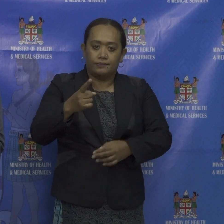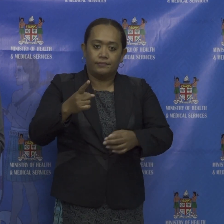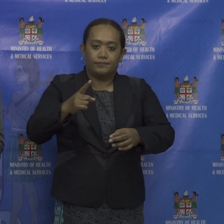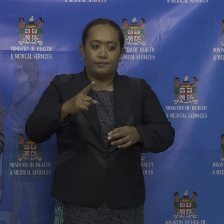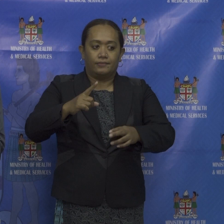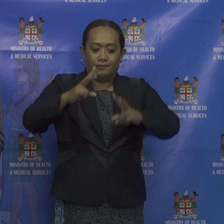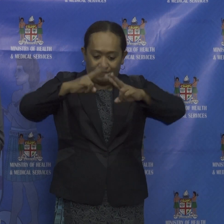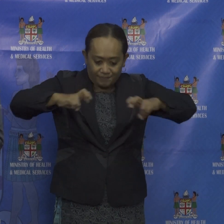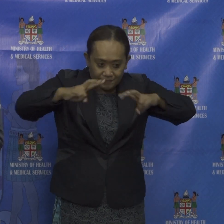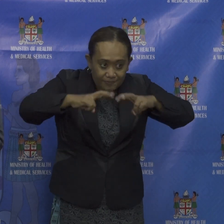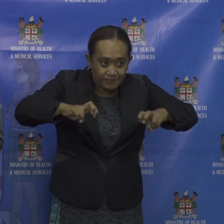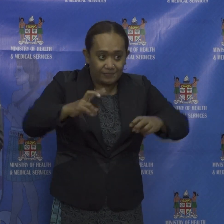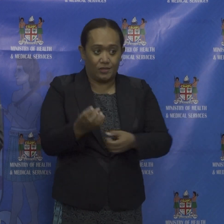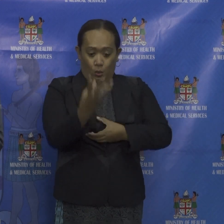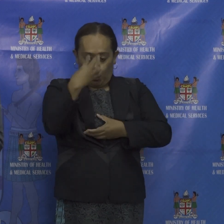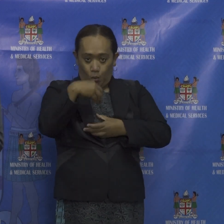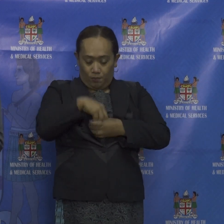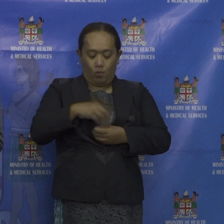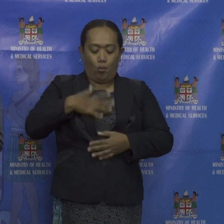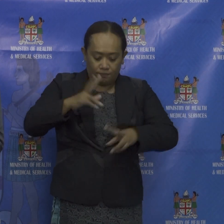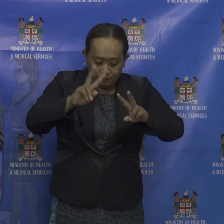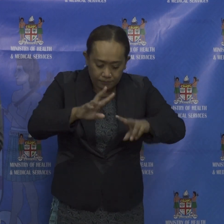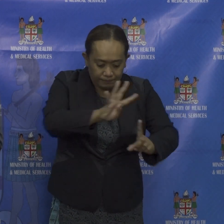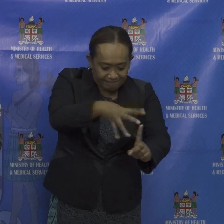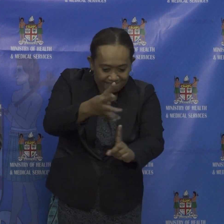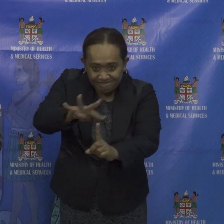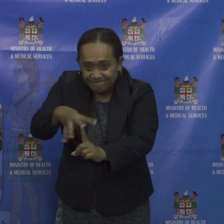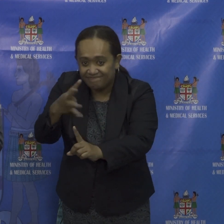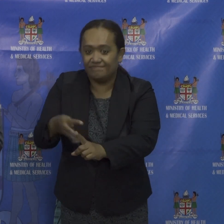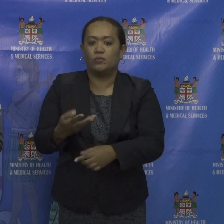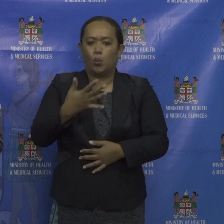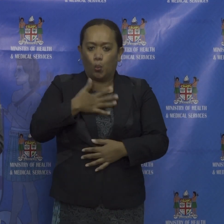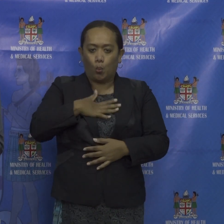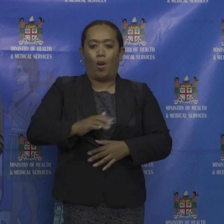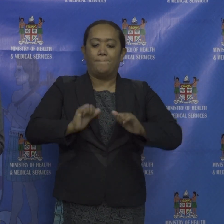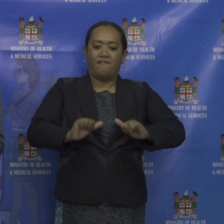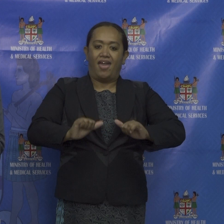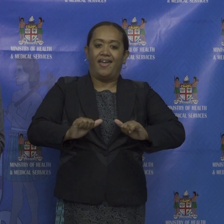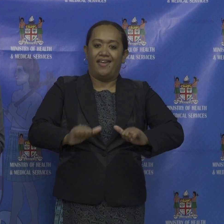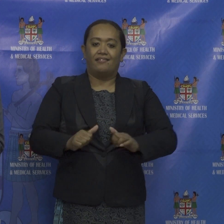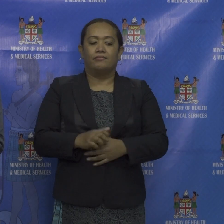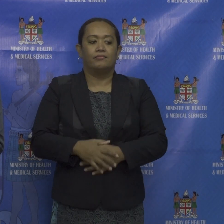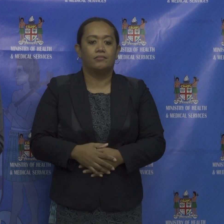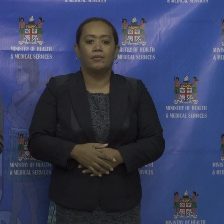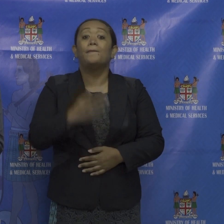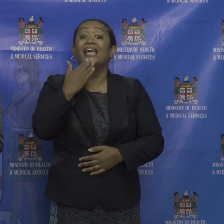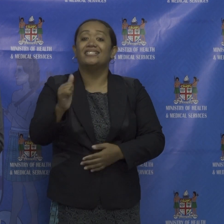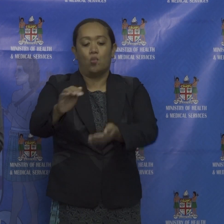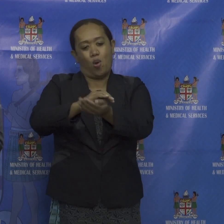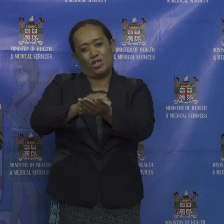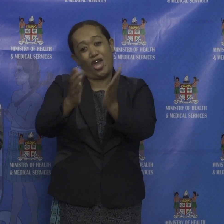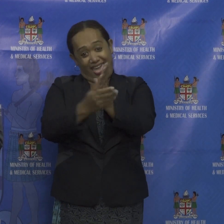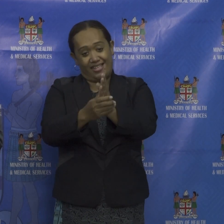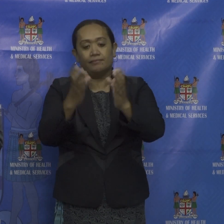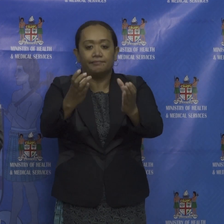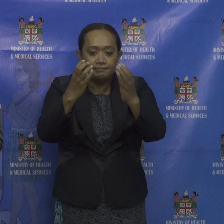survivability. Early society-wide prevention measures can decrease widespread transmission. Wash your hands often, wear